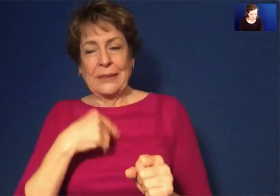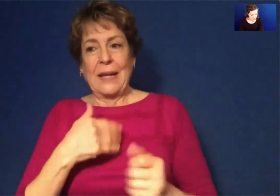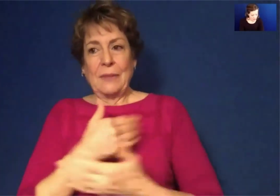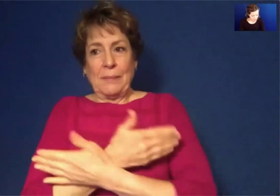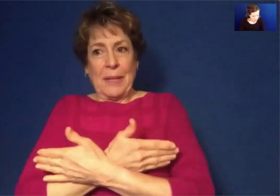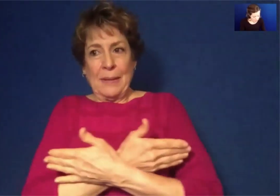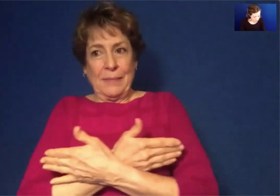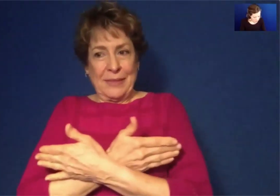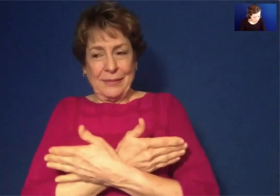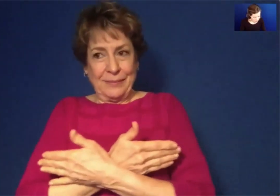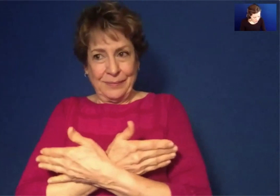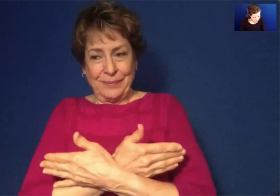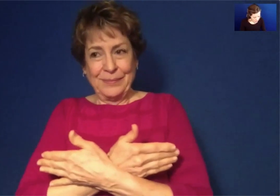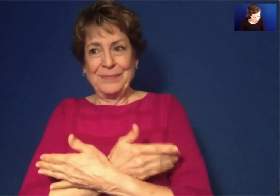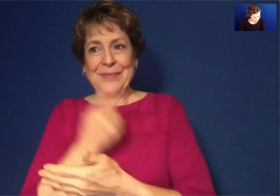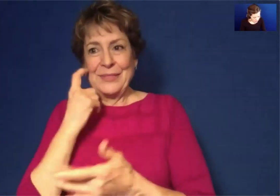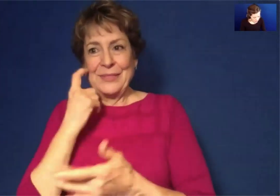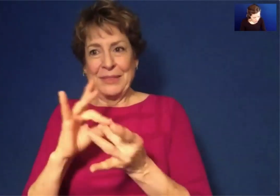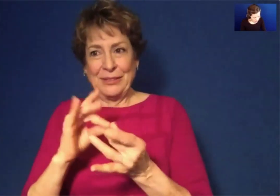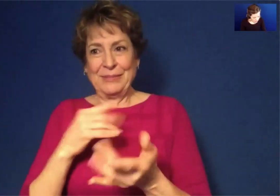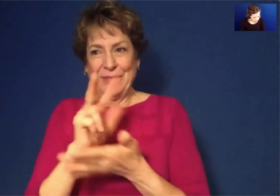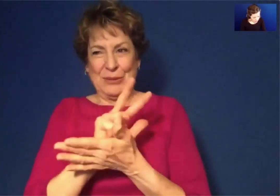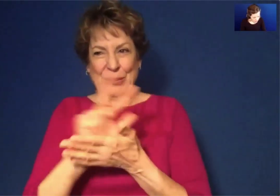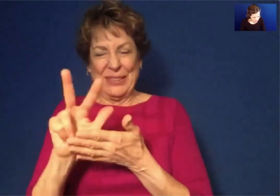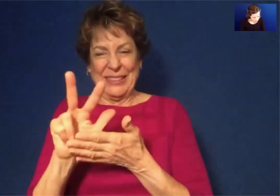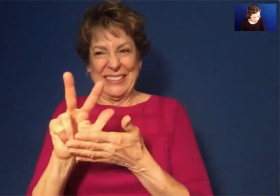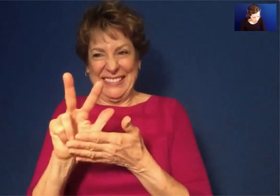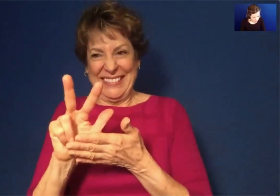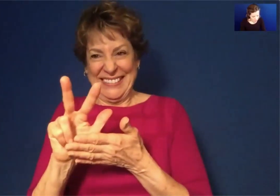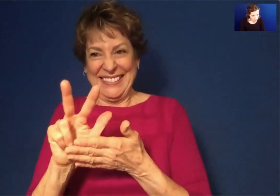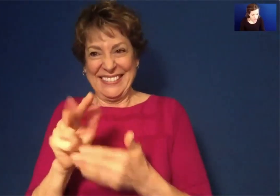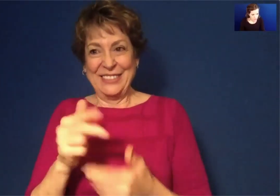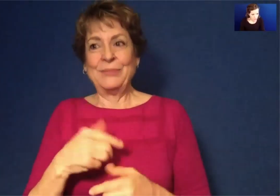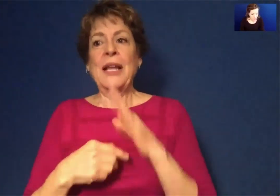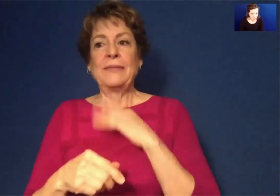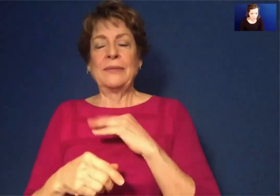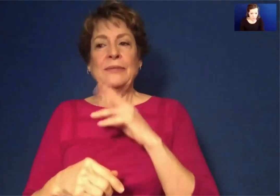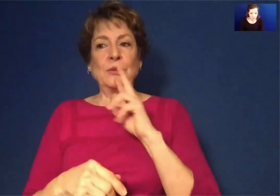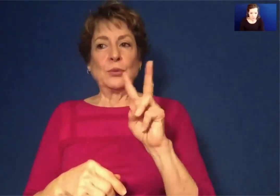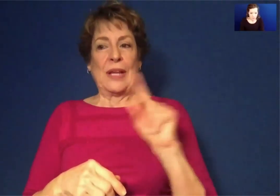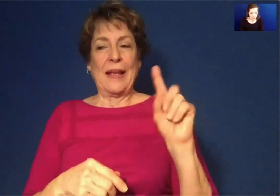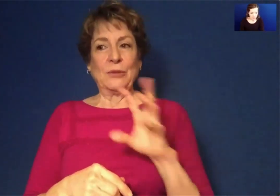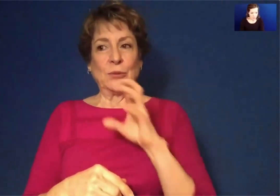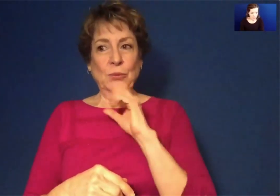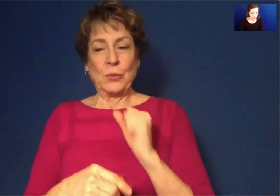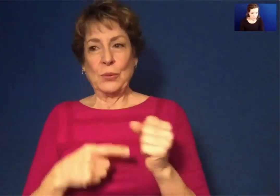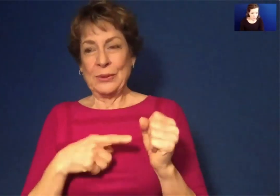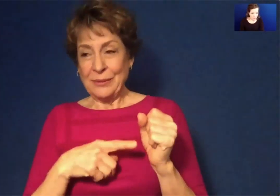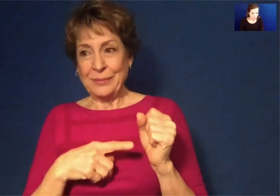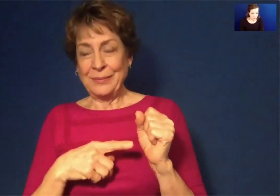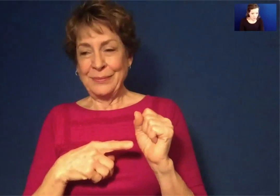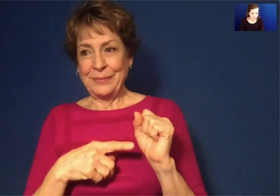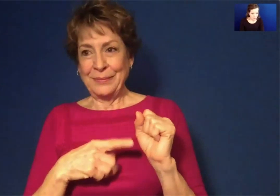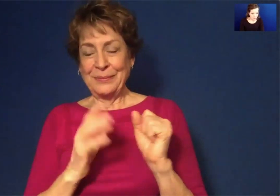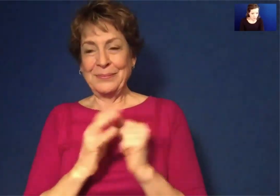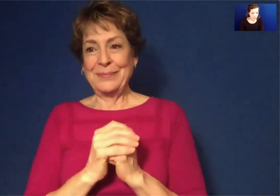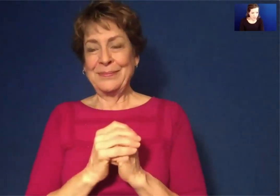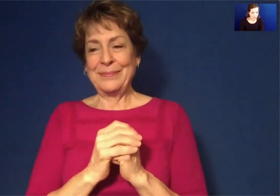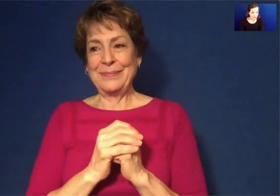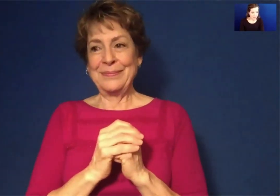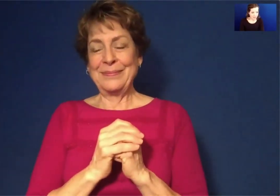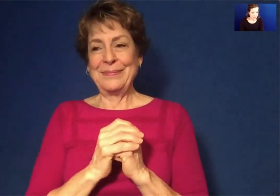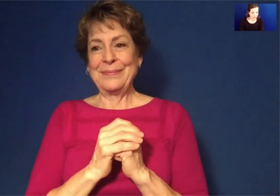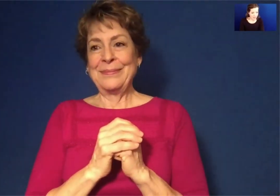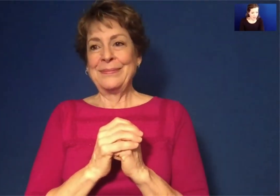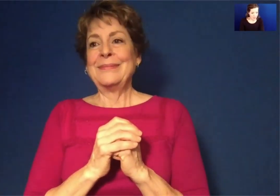baby, Sanjay, as you mentioned, who's just 3 weeks old. I also have a 2.5-year-old who is itching to play with his friends and go back